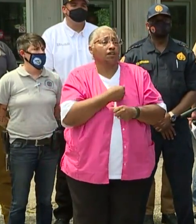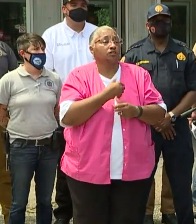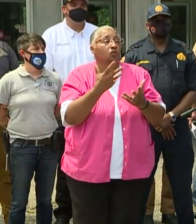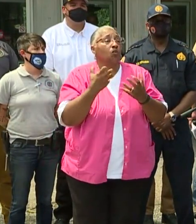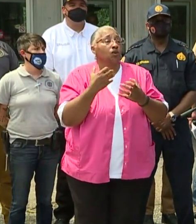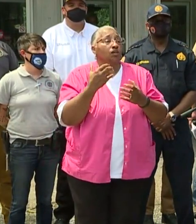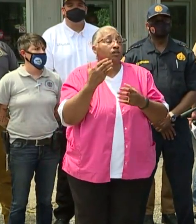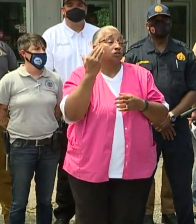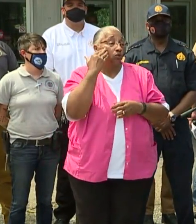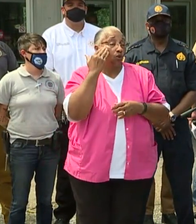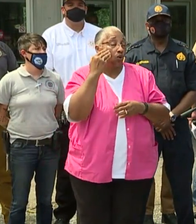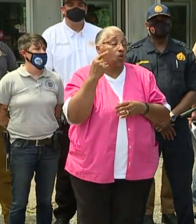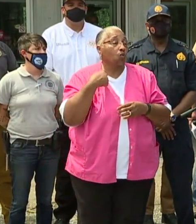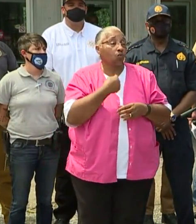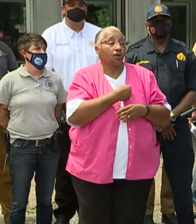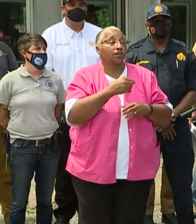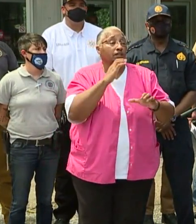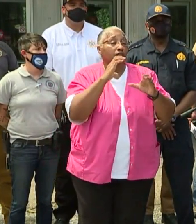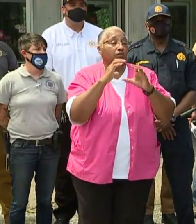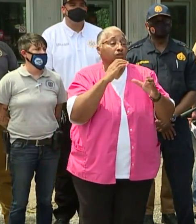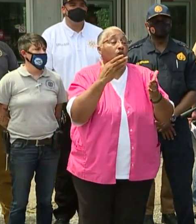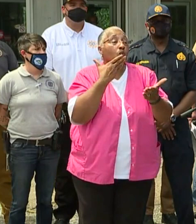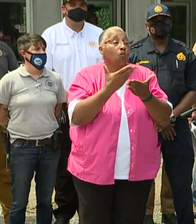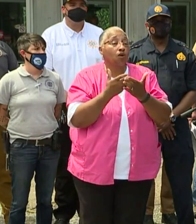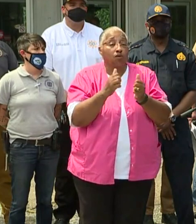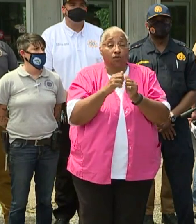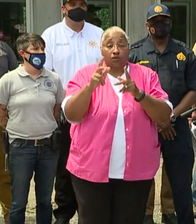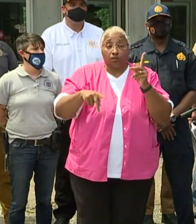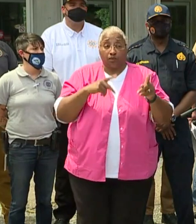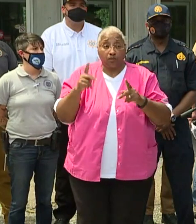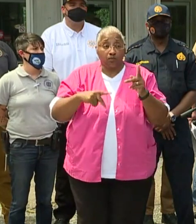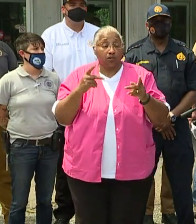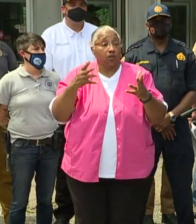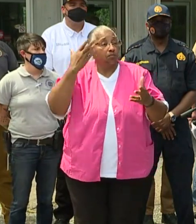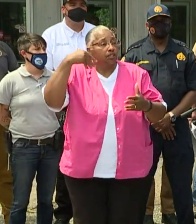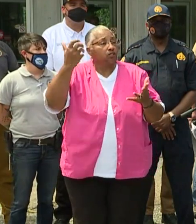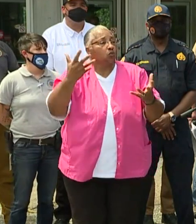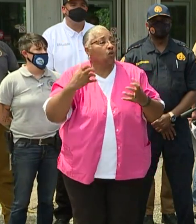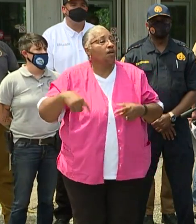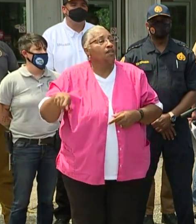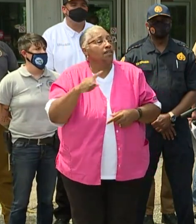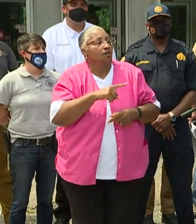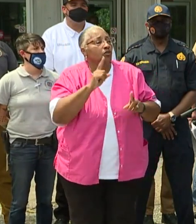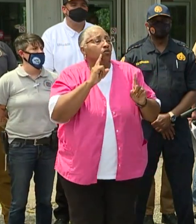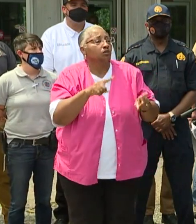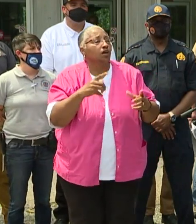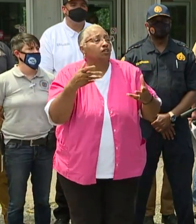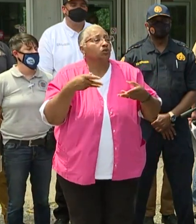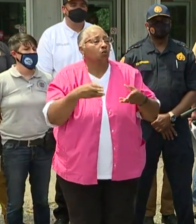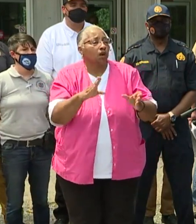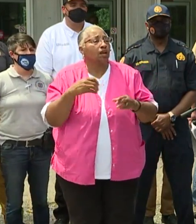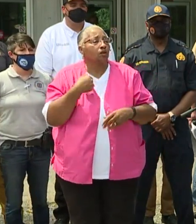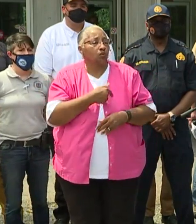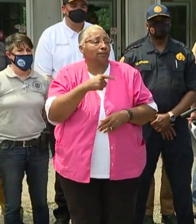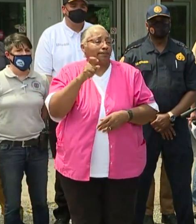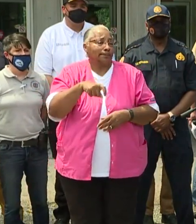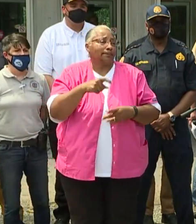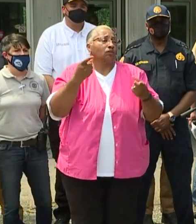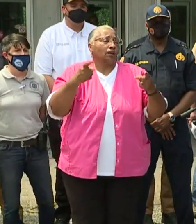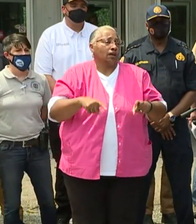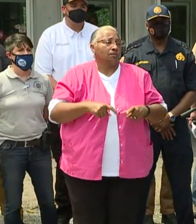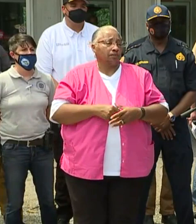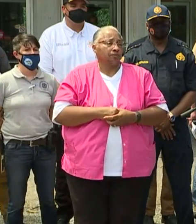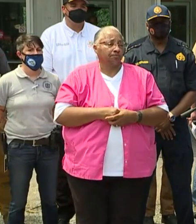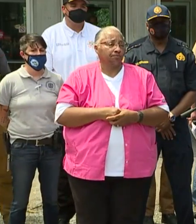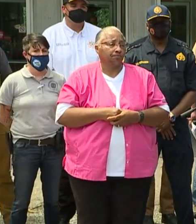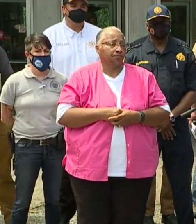that we communicate effectively to our people so that they can respond the way that we need them to, as it relates